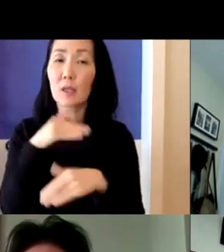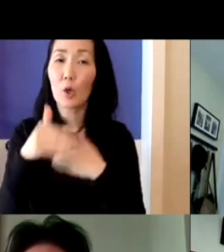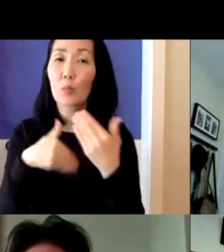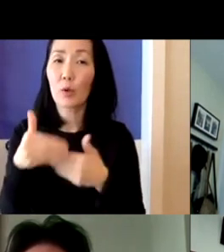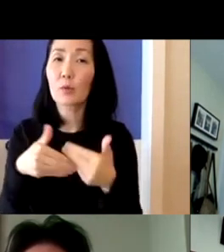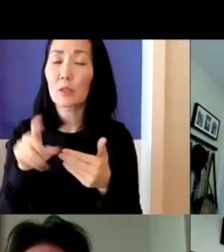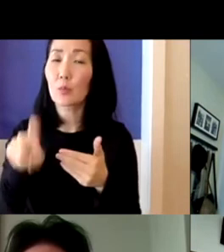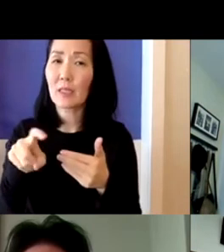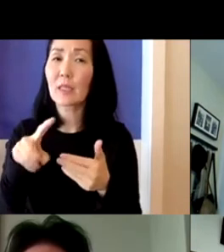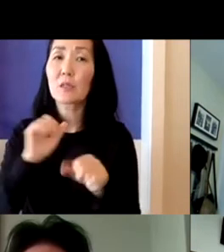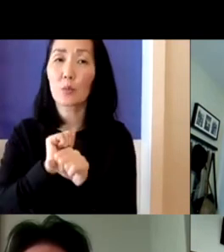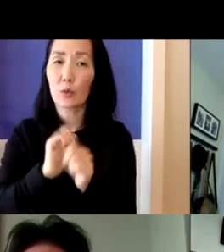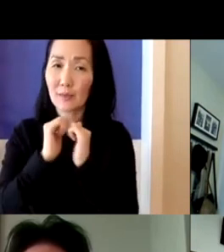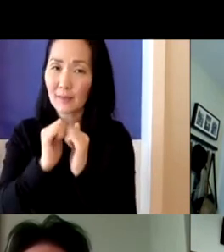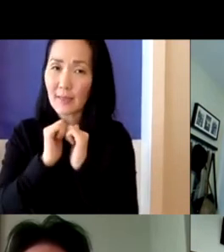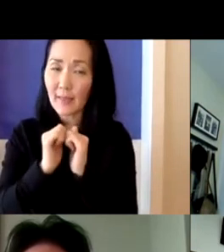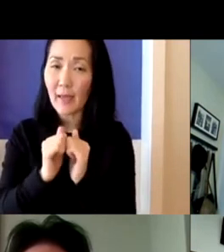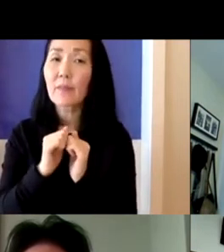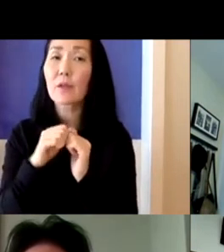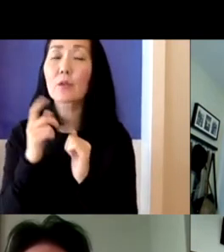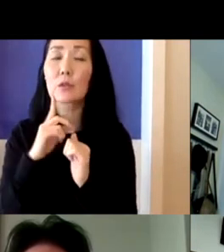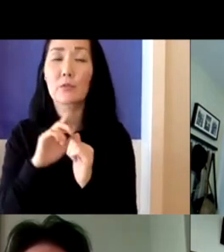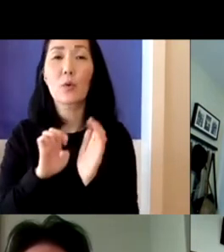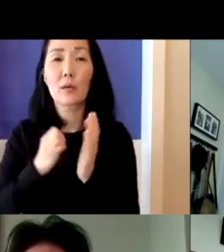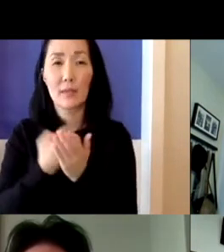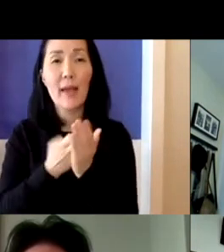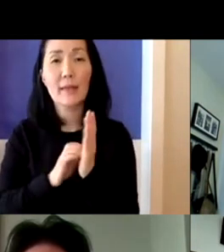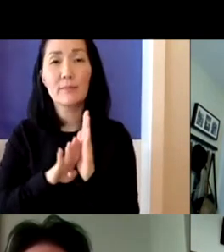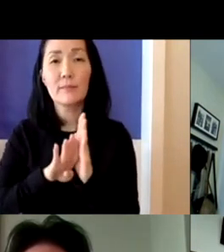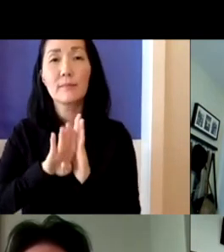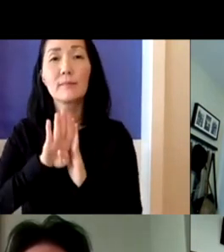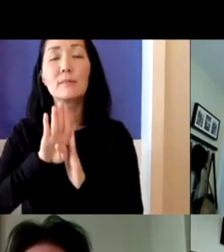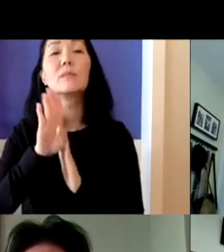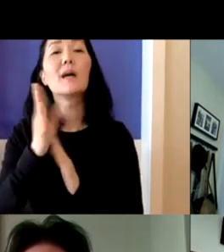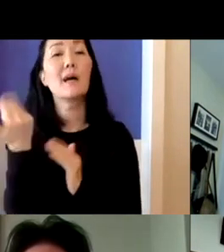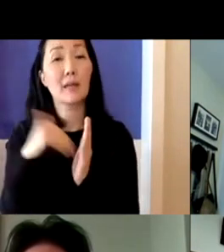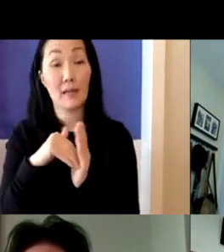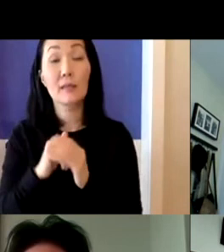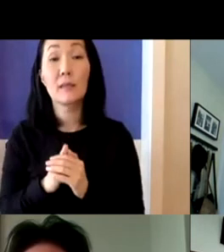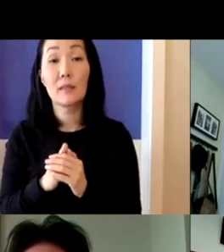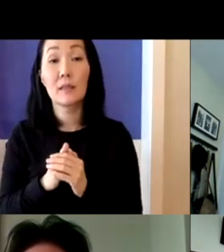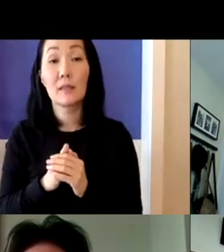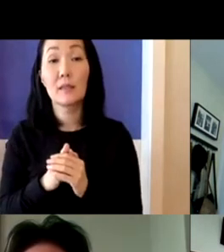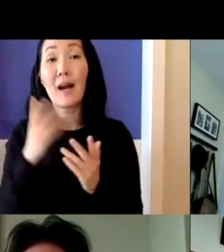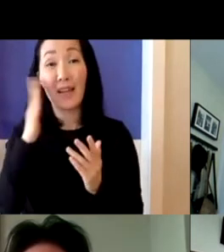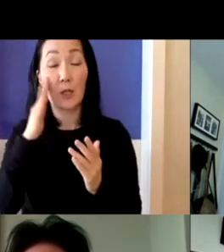together to come out of this. Hopefully it will be a new normal. It will be